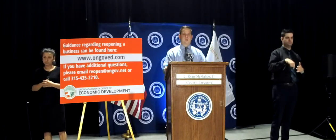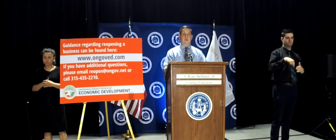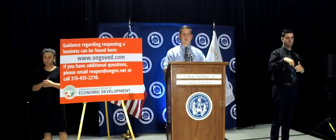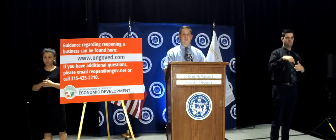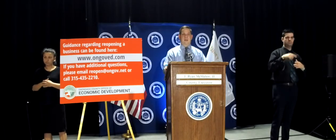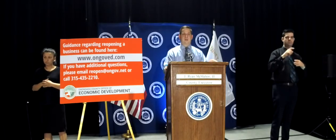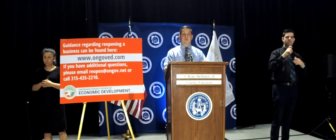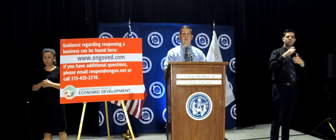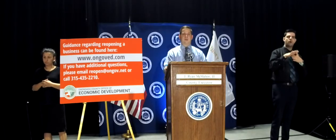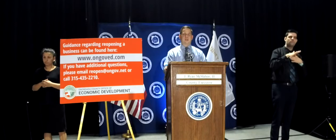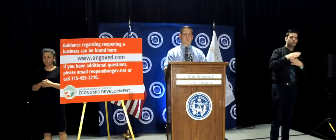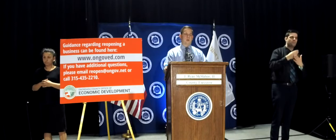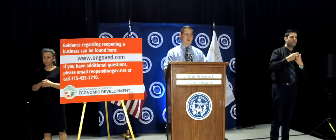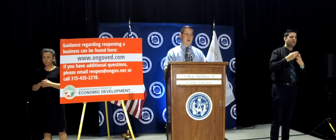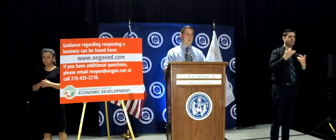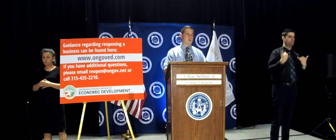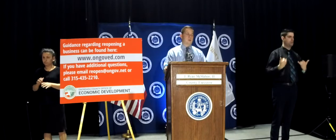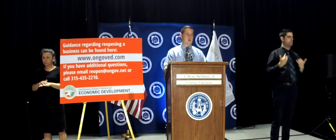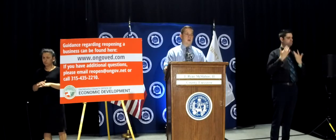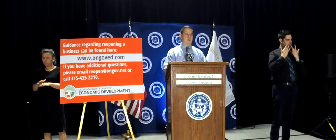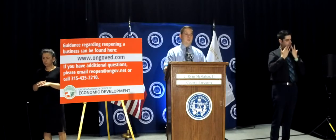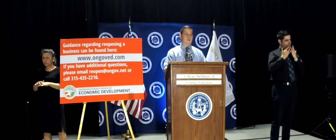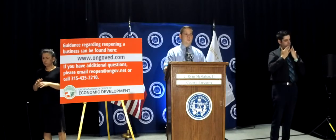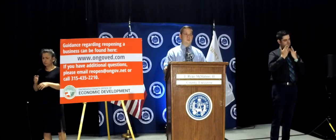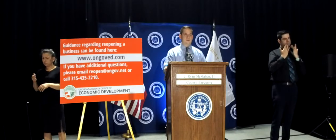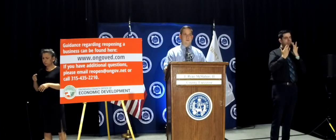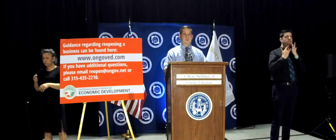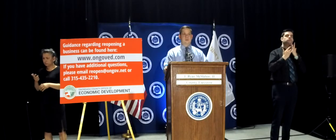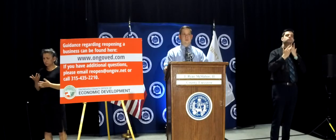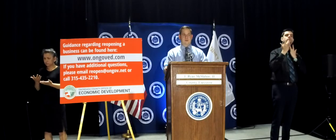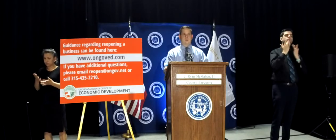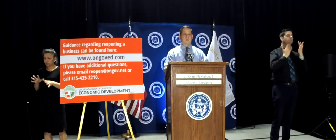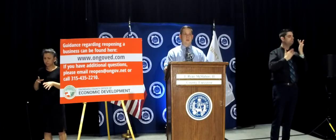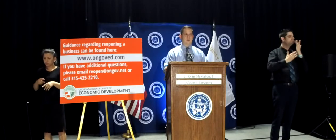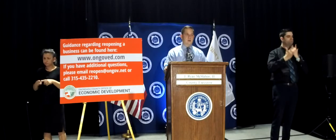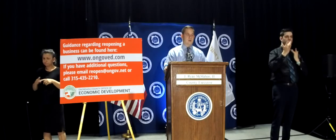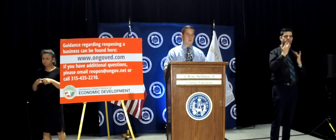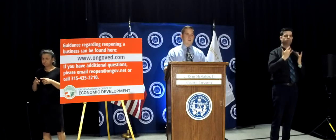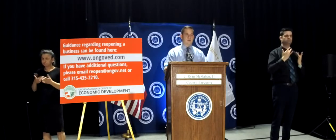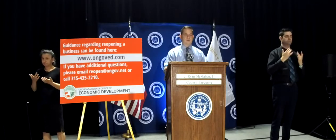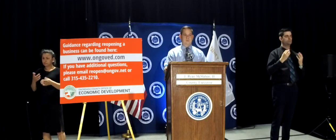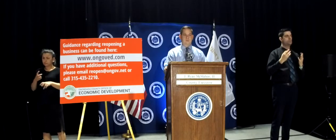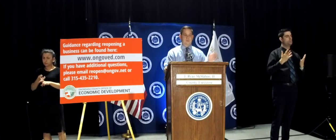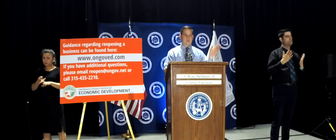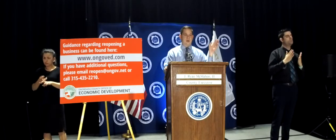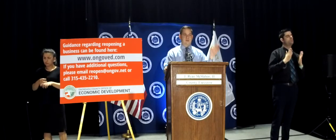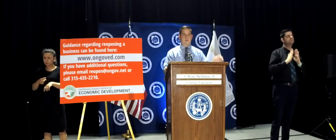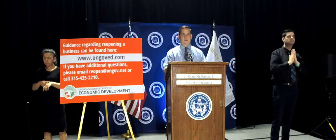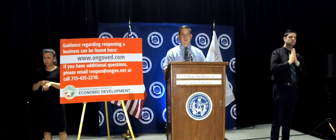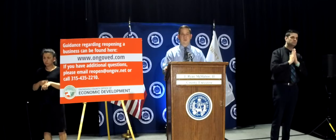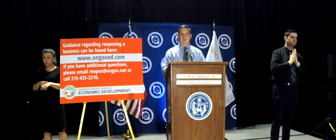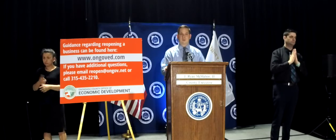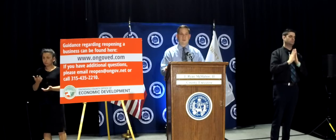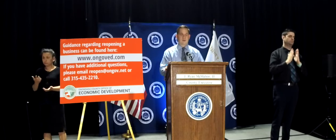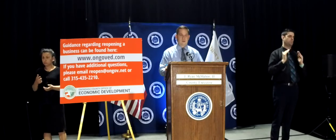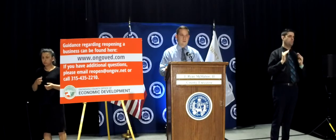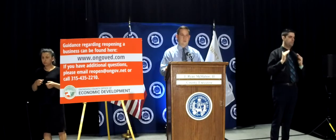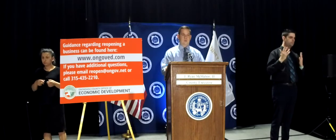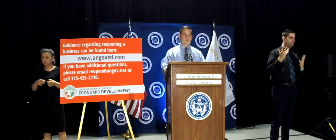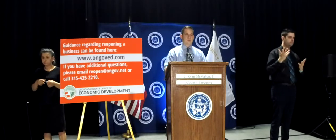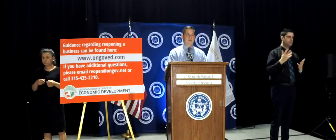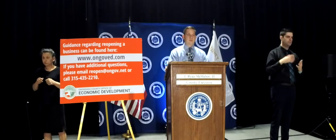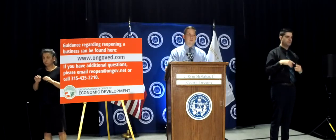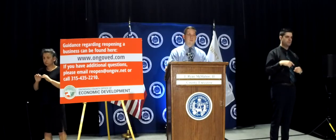pretty desperate. There's a lot of things pretty desperate right now. There's things that we need done in the community. Terry asked about churches.